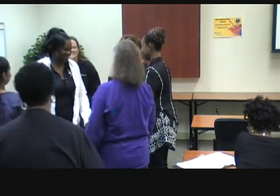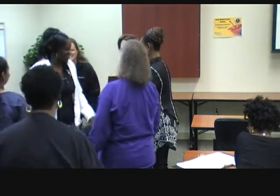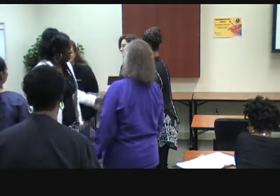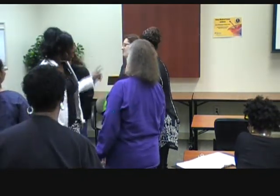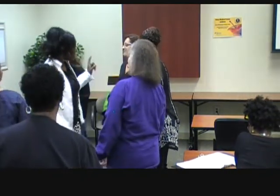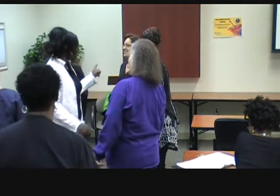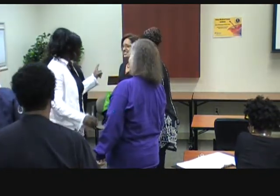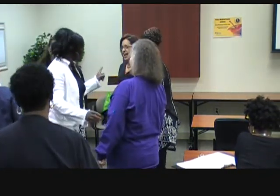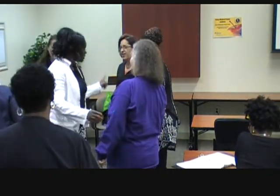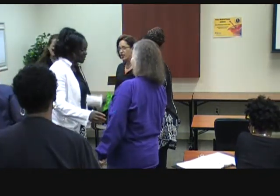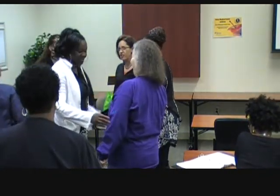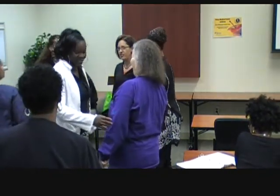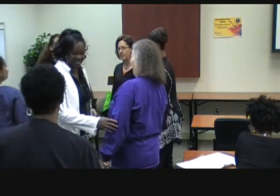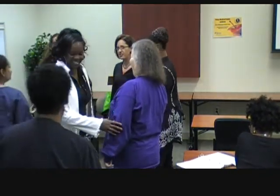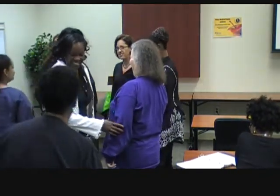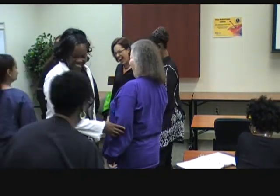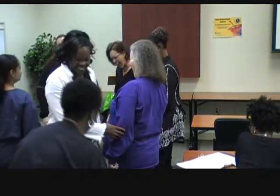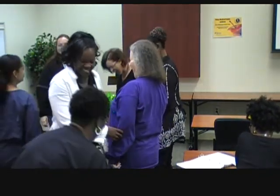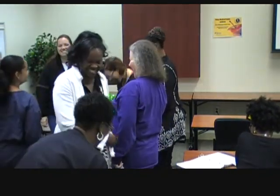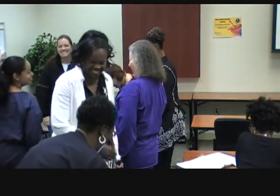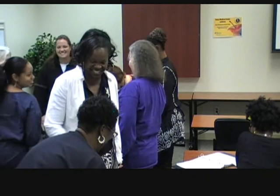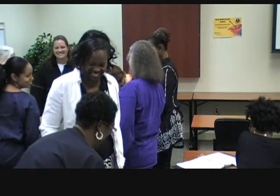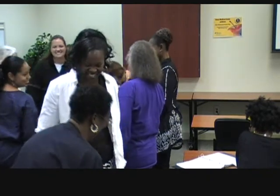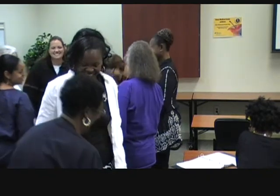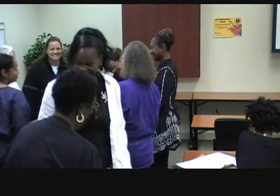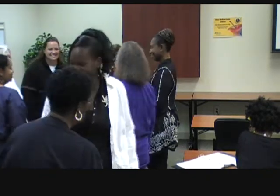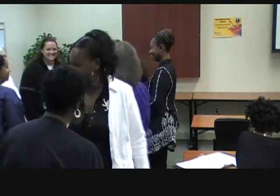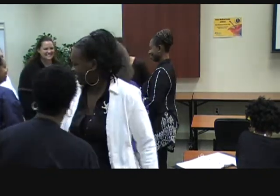you're so lucky.